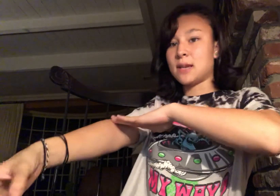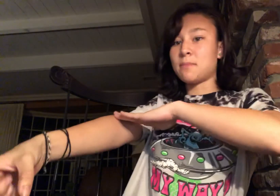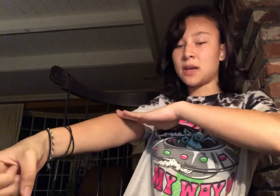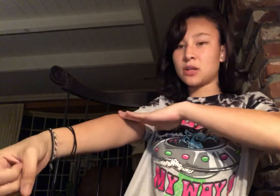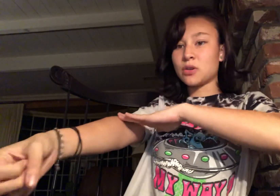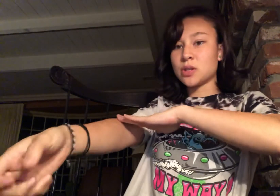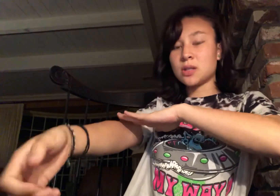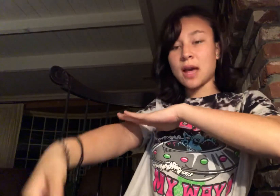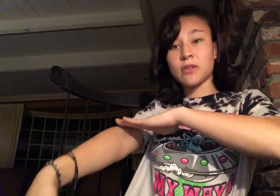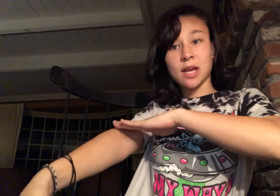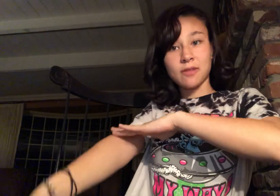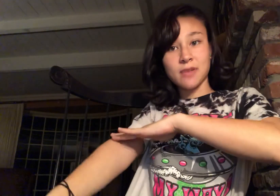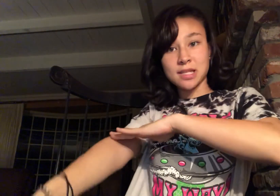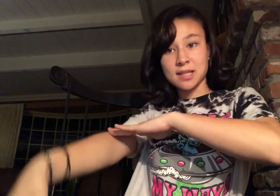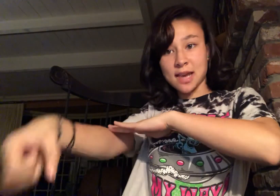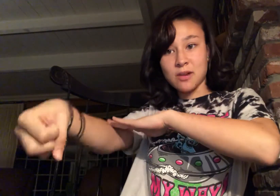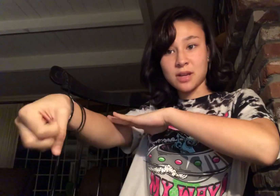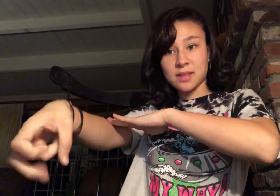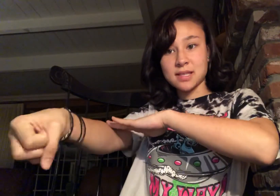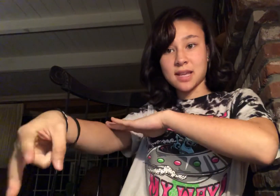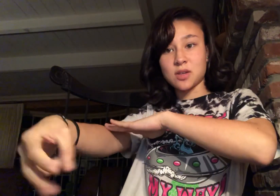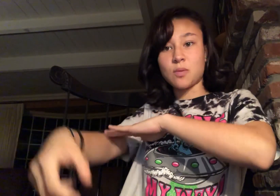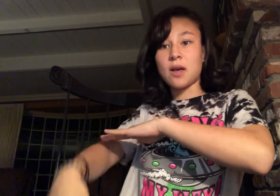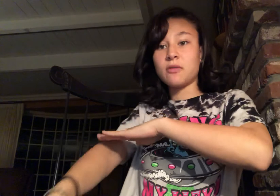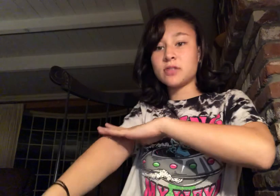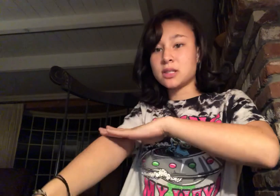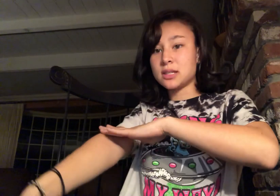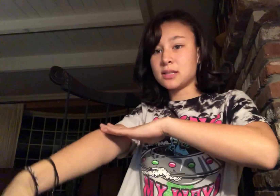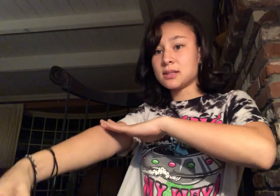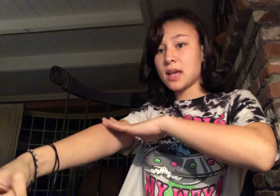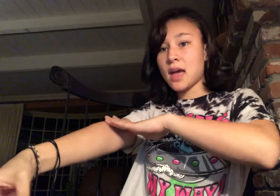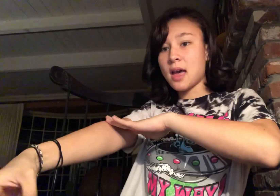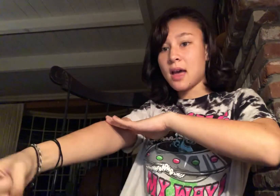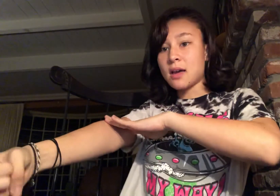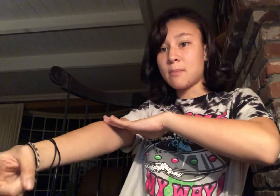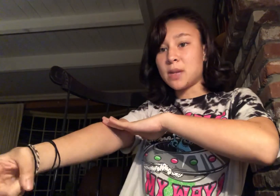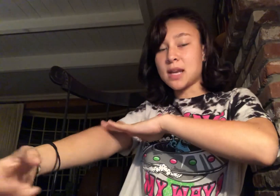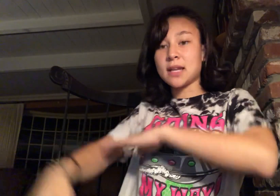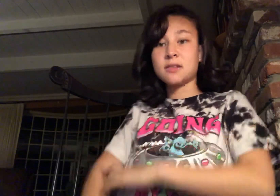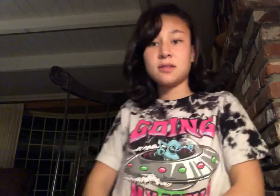but you're going to have your hand facing down and then sign 12. So this is midnight.